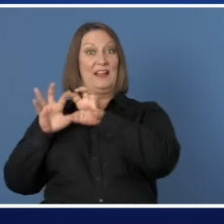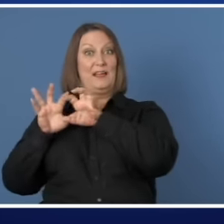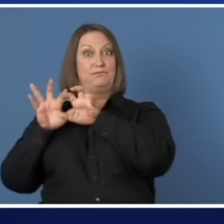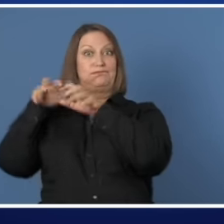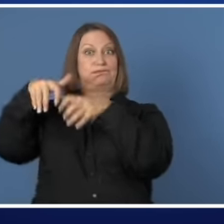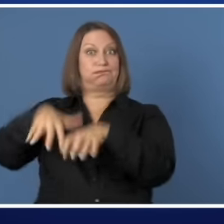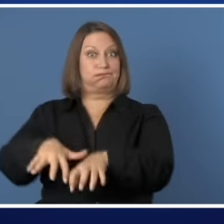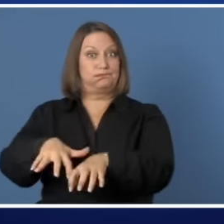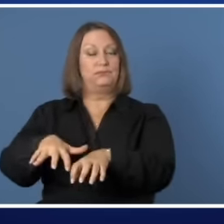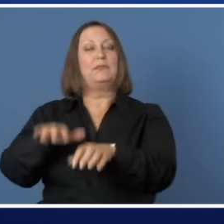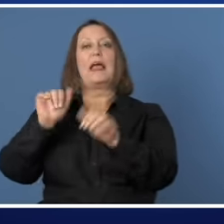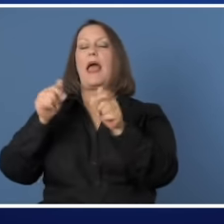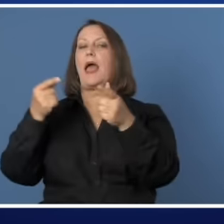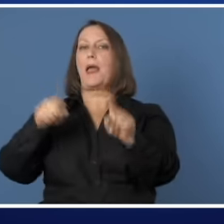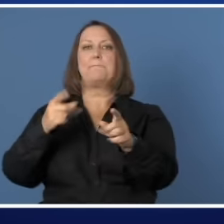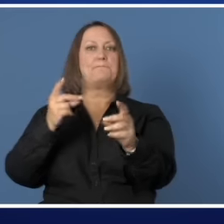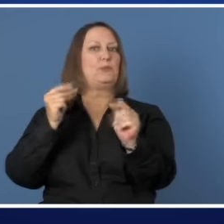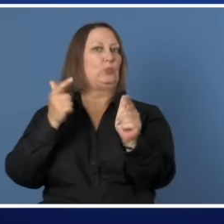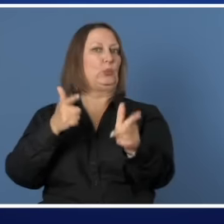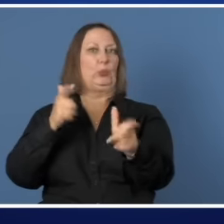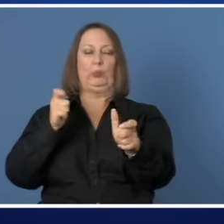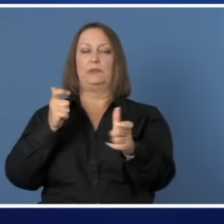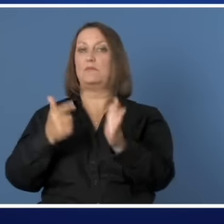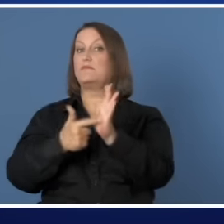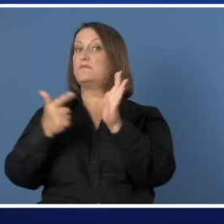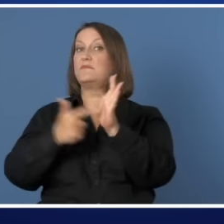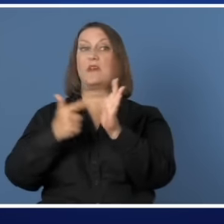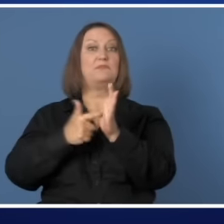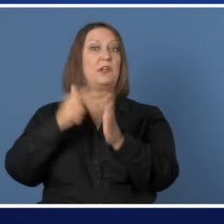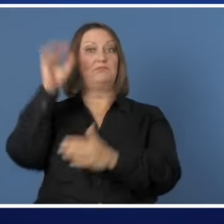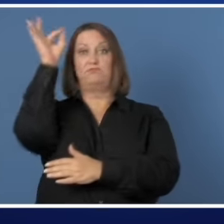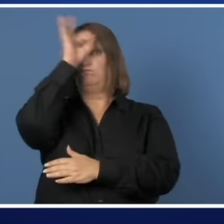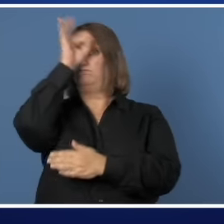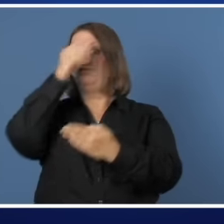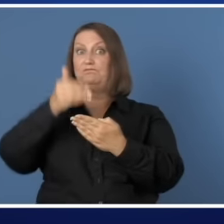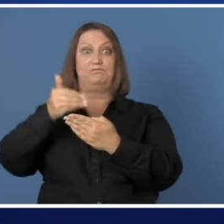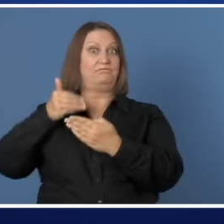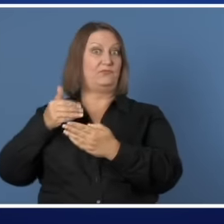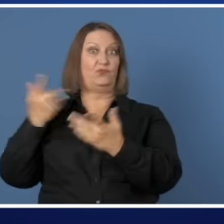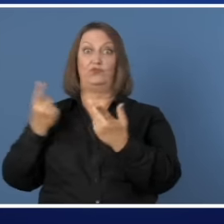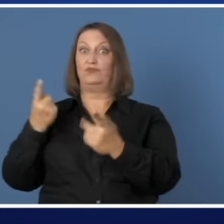Landslides can occur quickly, often with little notice.